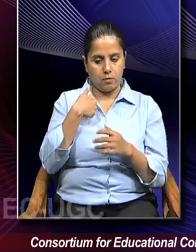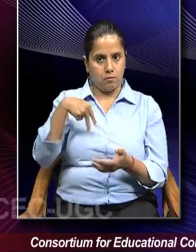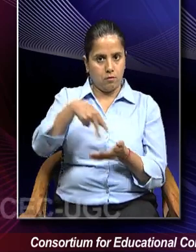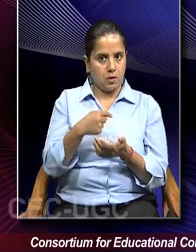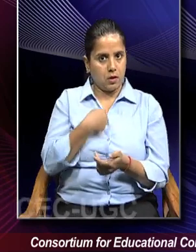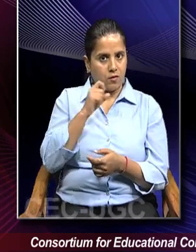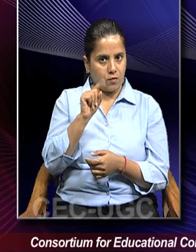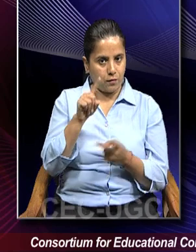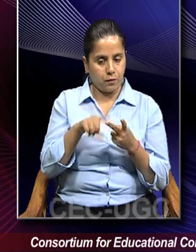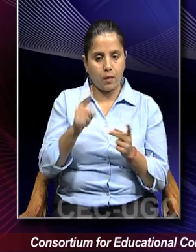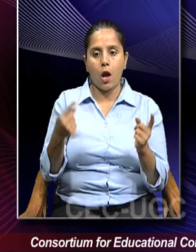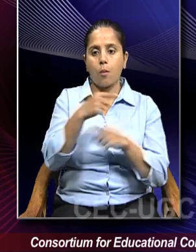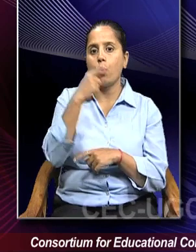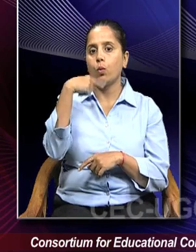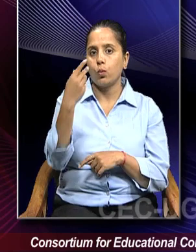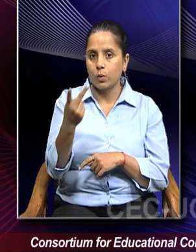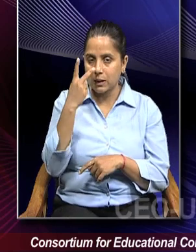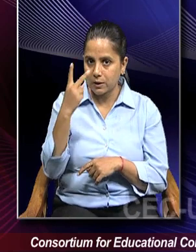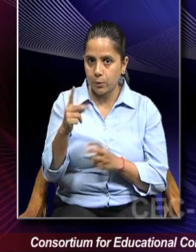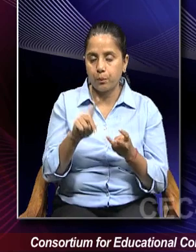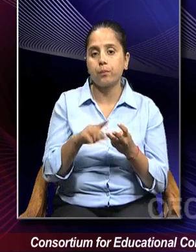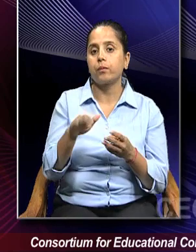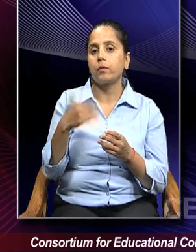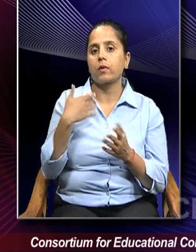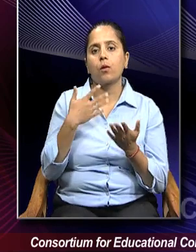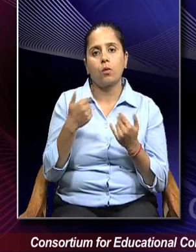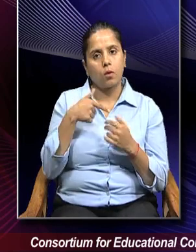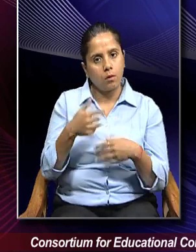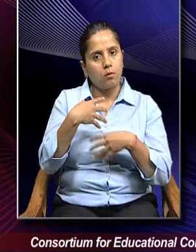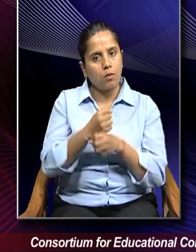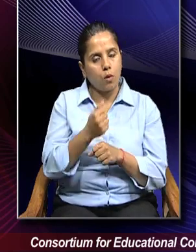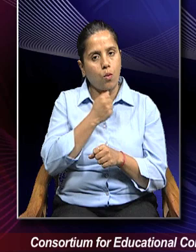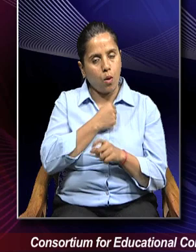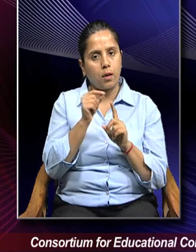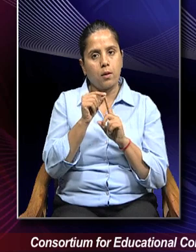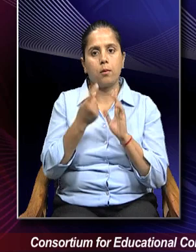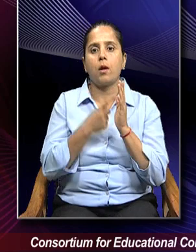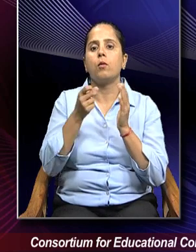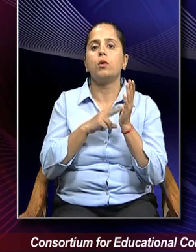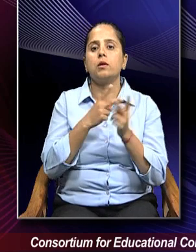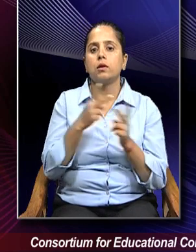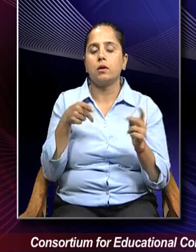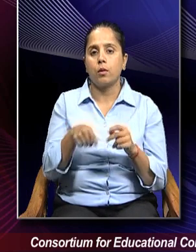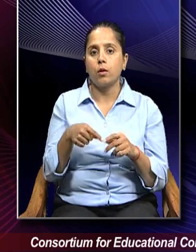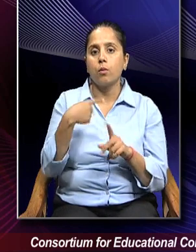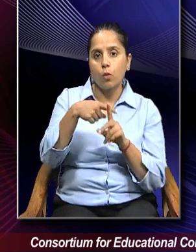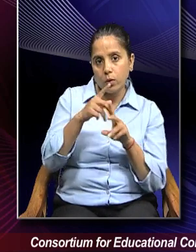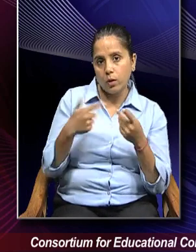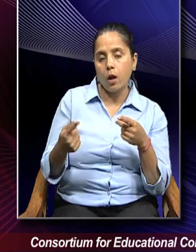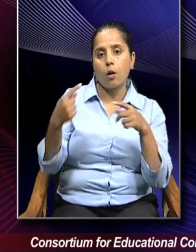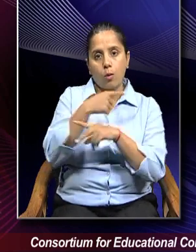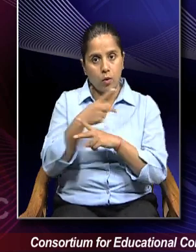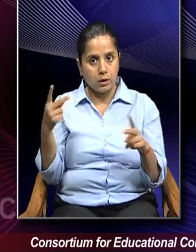to find the opposition, and then we can develop our proposition. So, position, opposition and